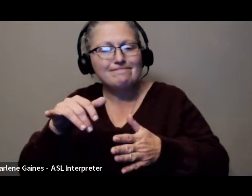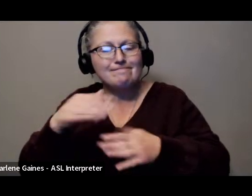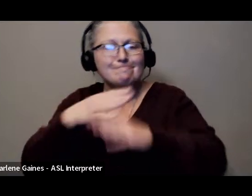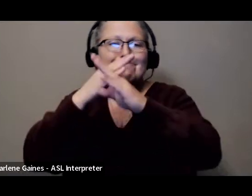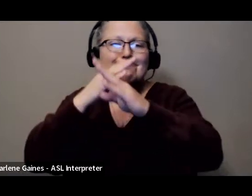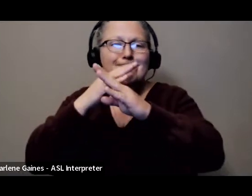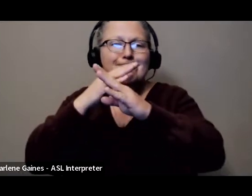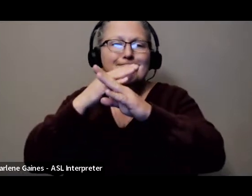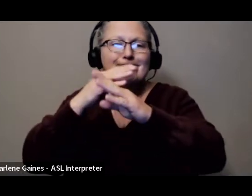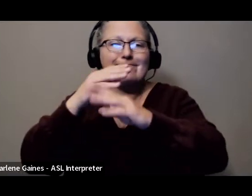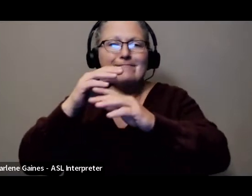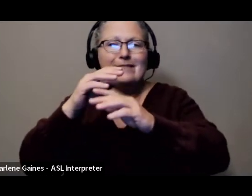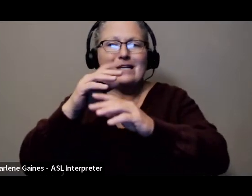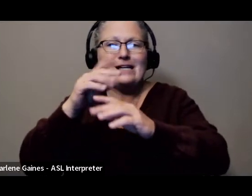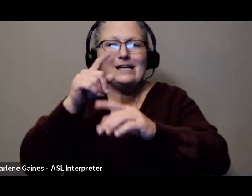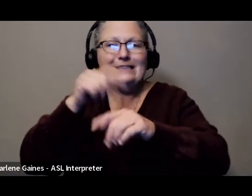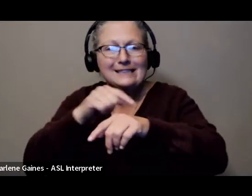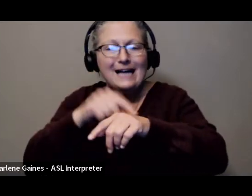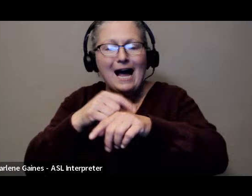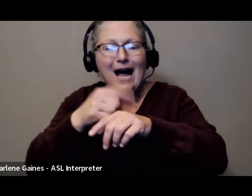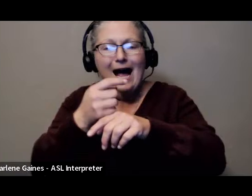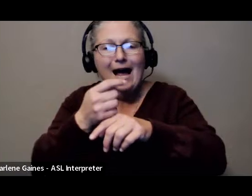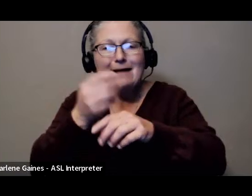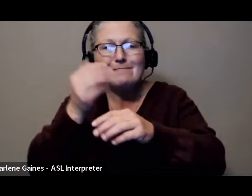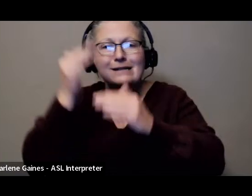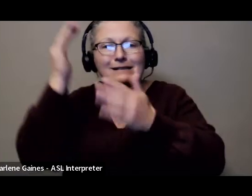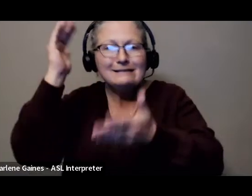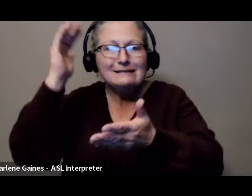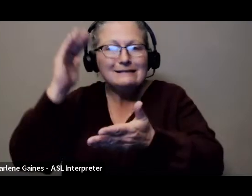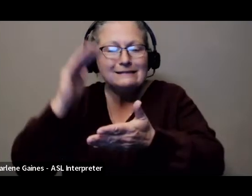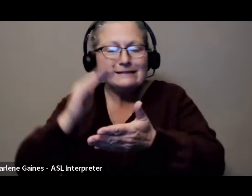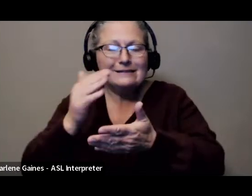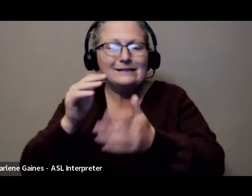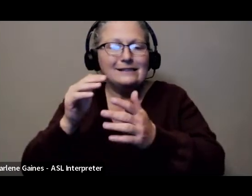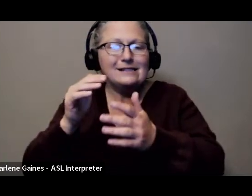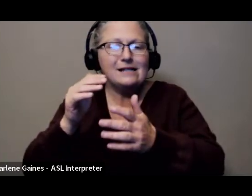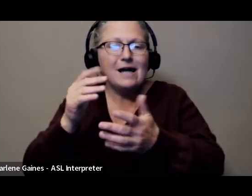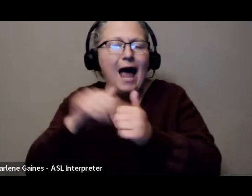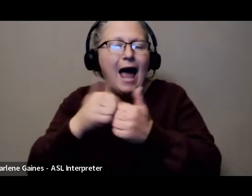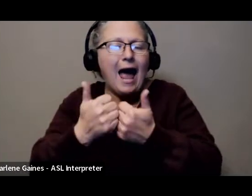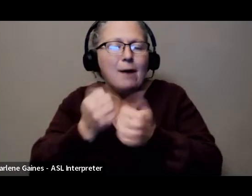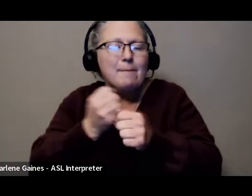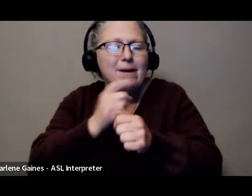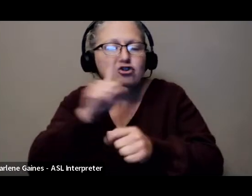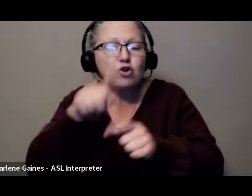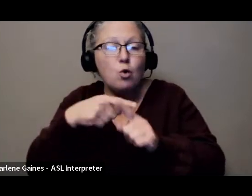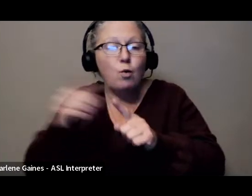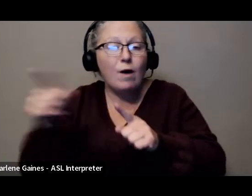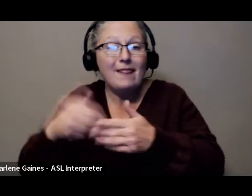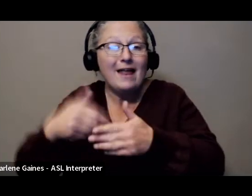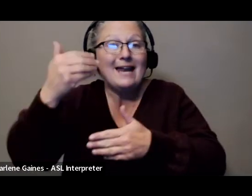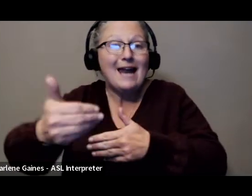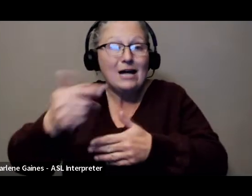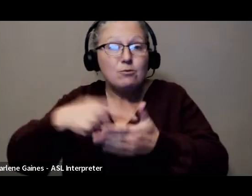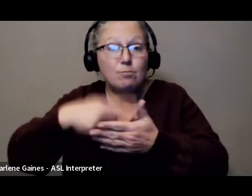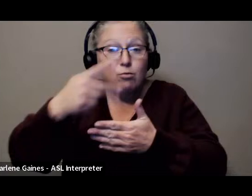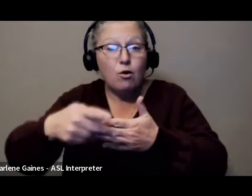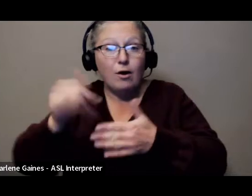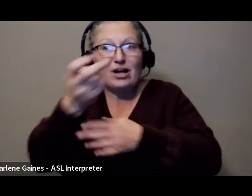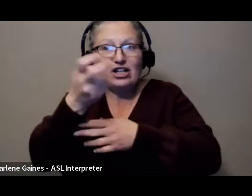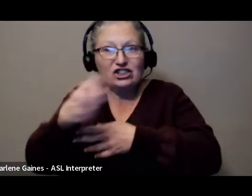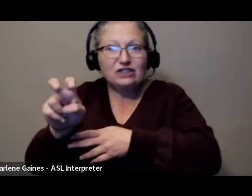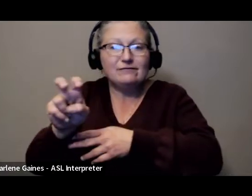slowly or at the right moment. How can we ensure when they're heading back to the next program or, doing the shifts that you said on